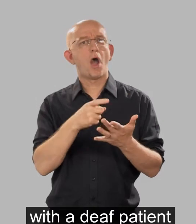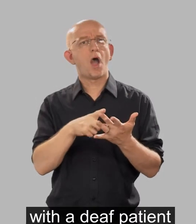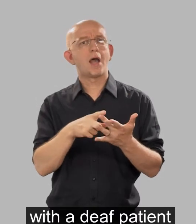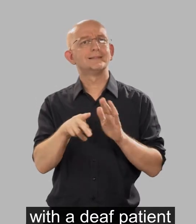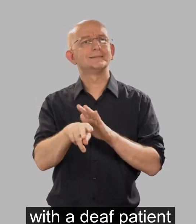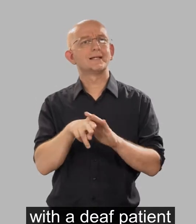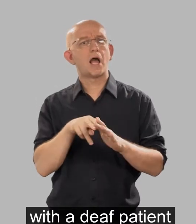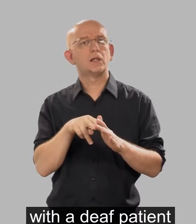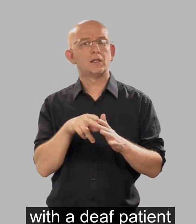MRI scan.